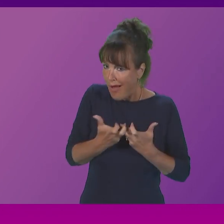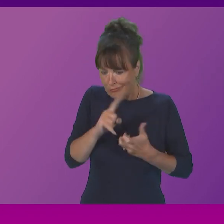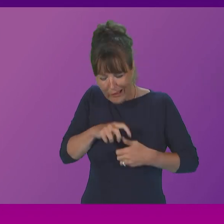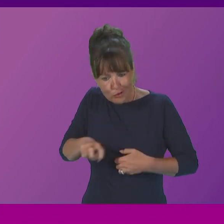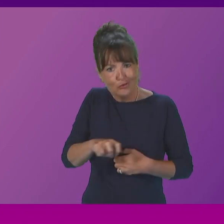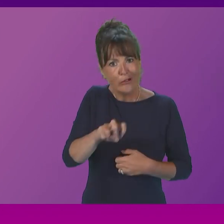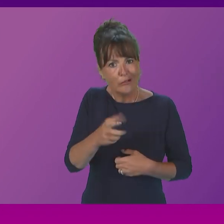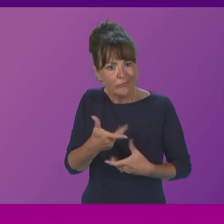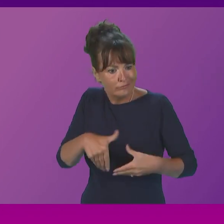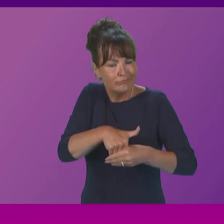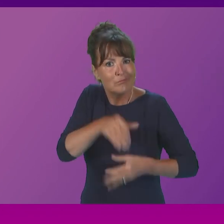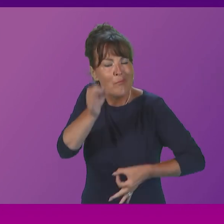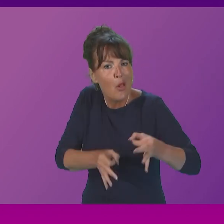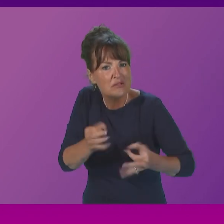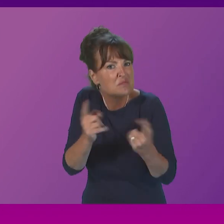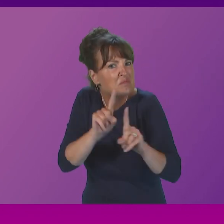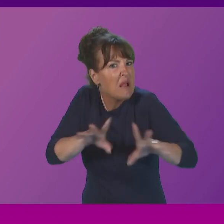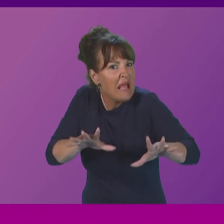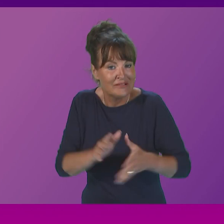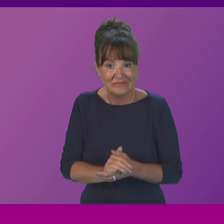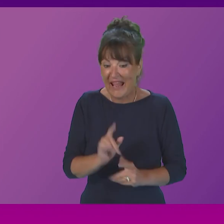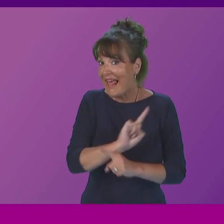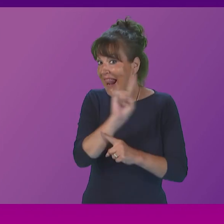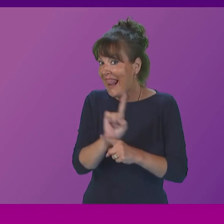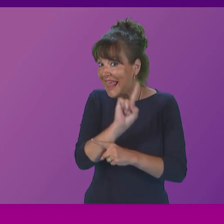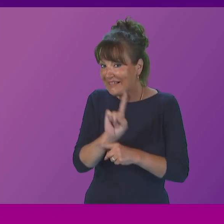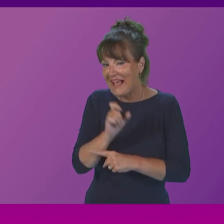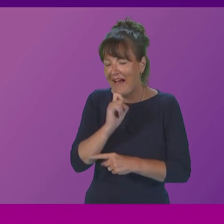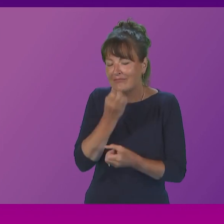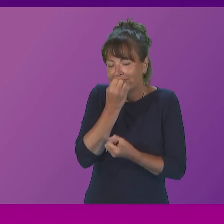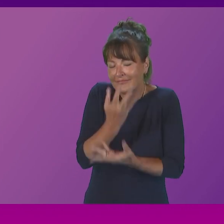have fabulous musical performances to look forward to later in the day.